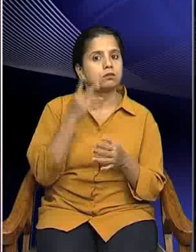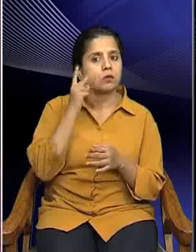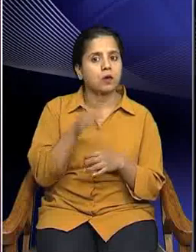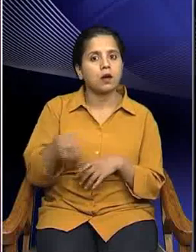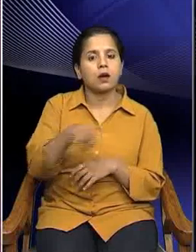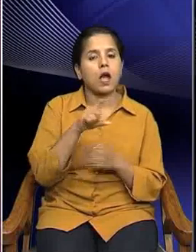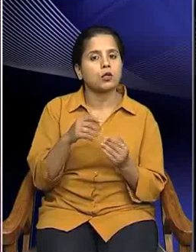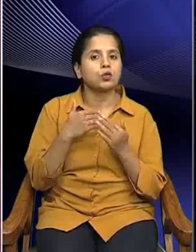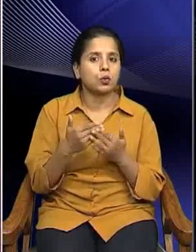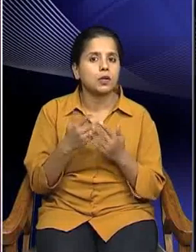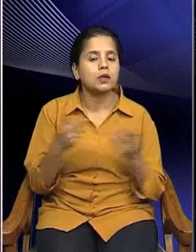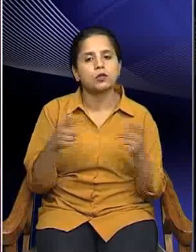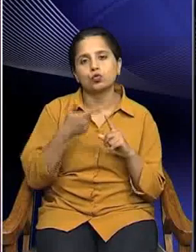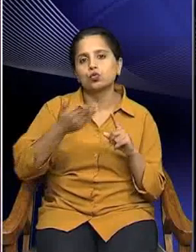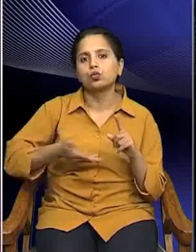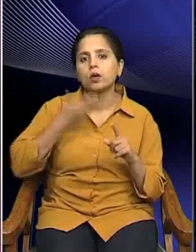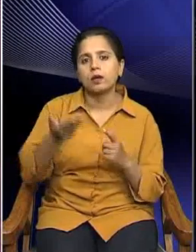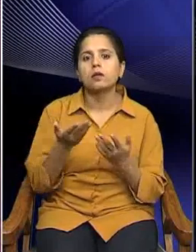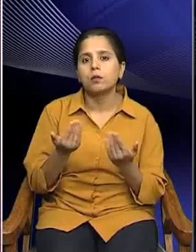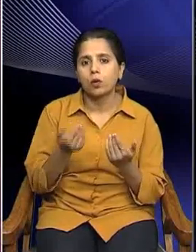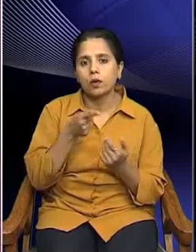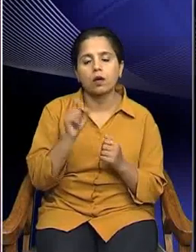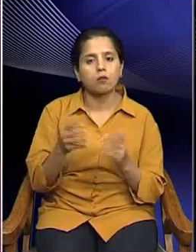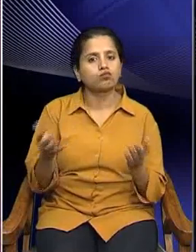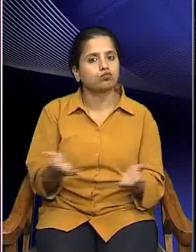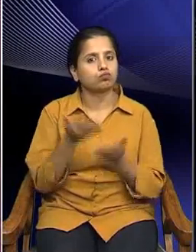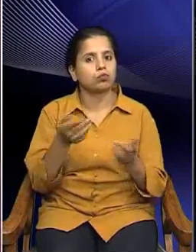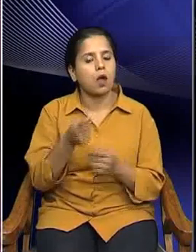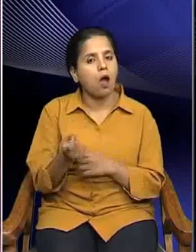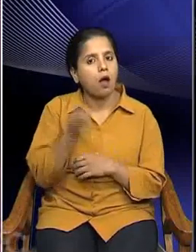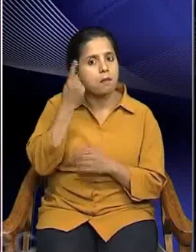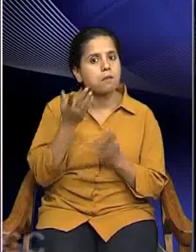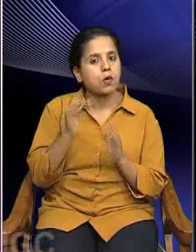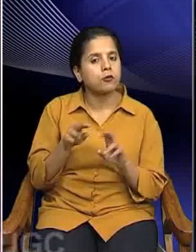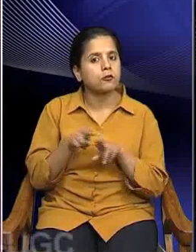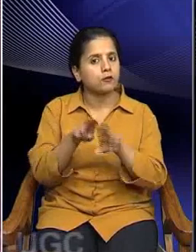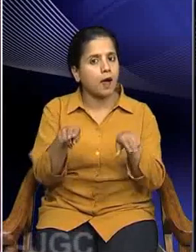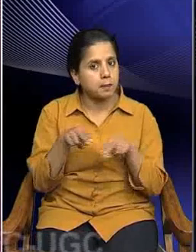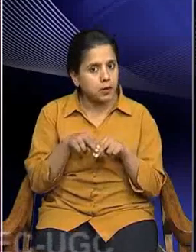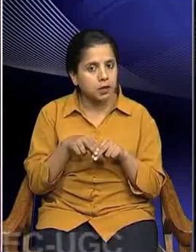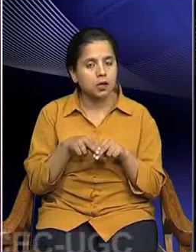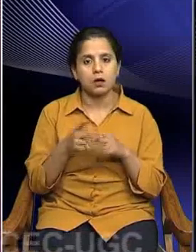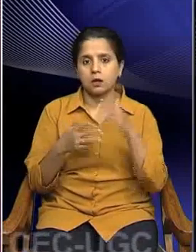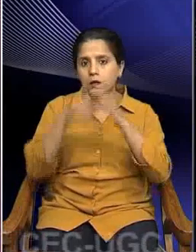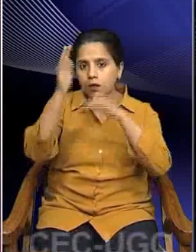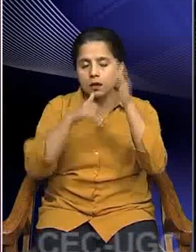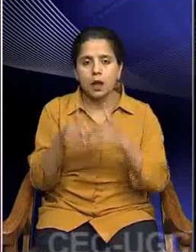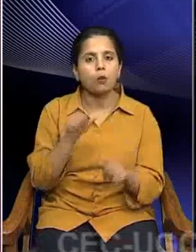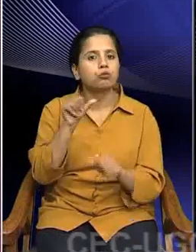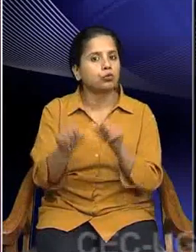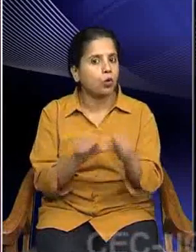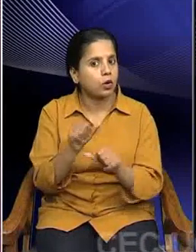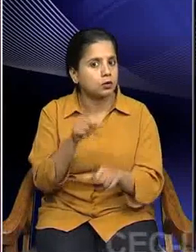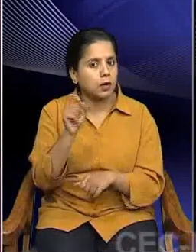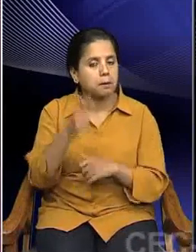seeking education and training. It can enable them to understand that family building is a process that can